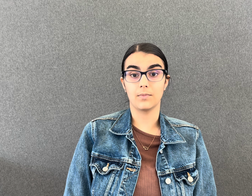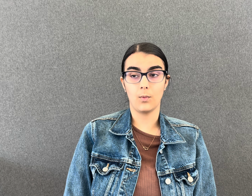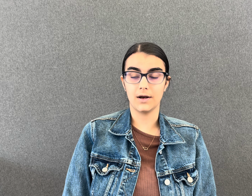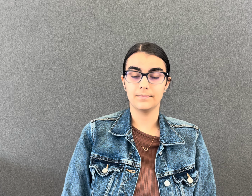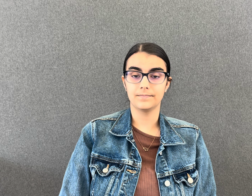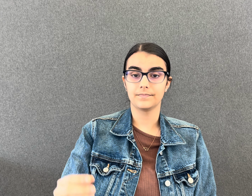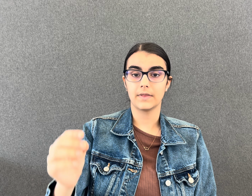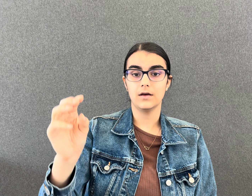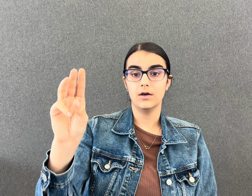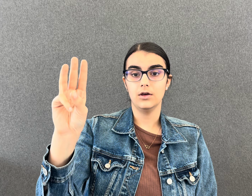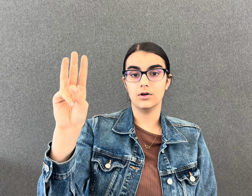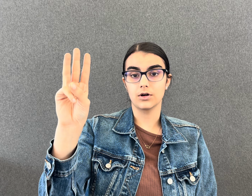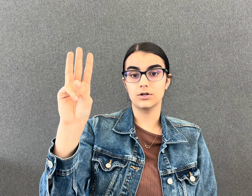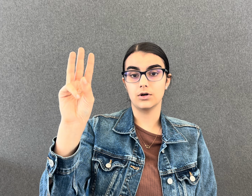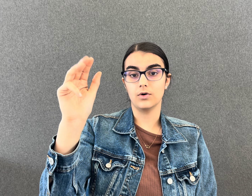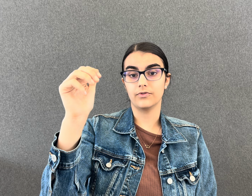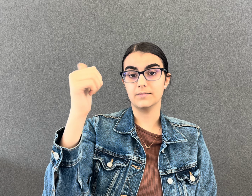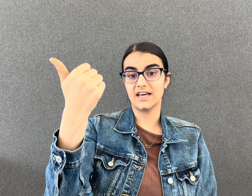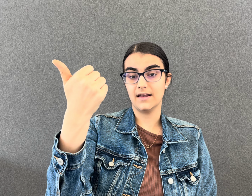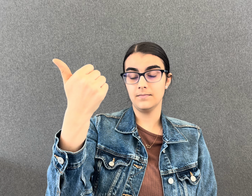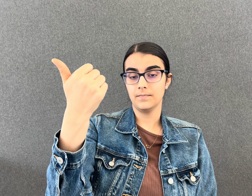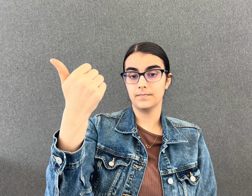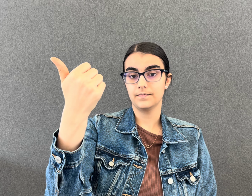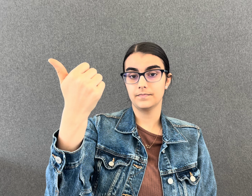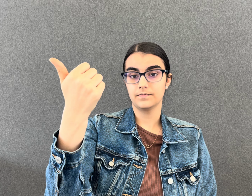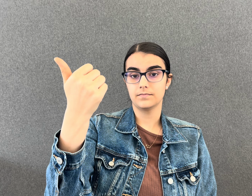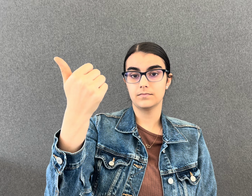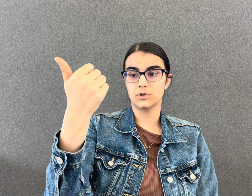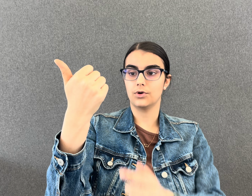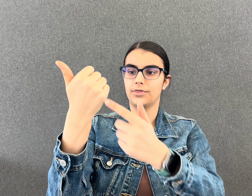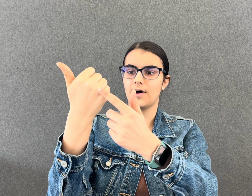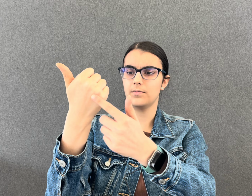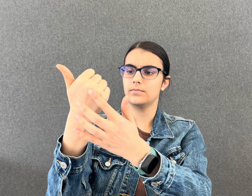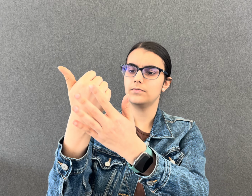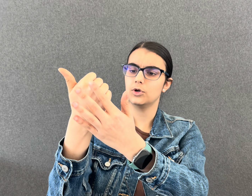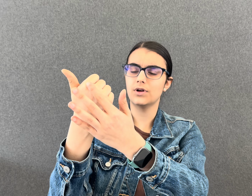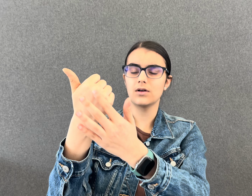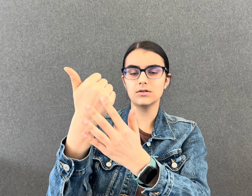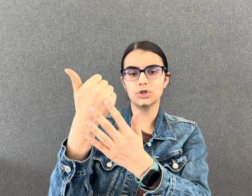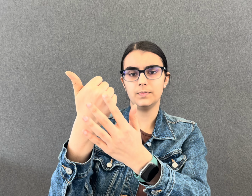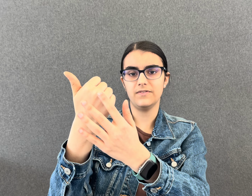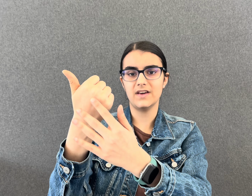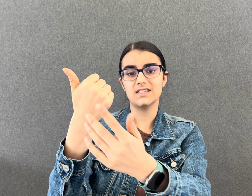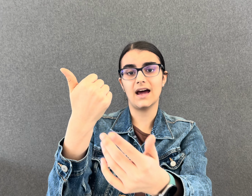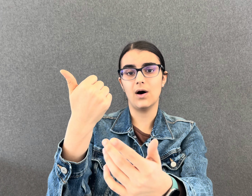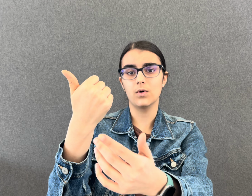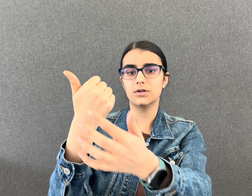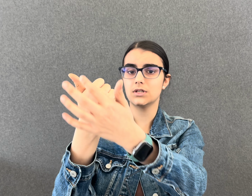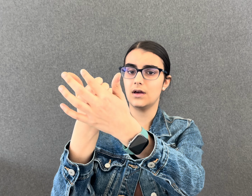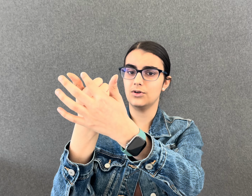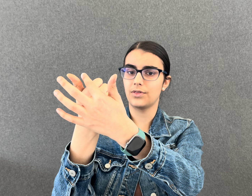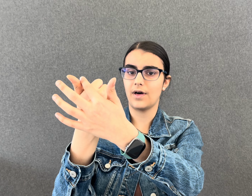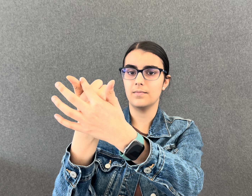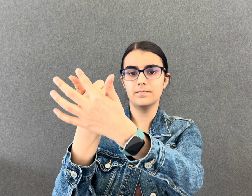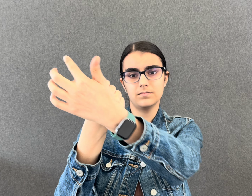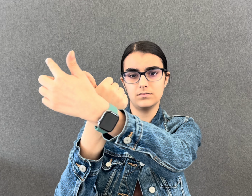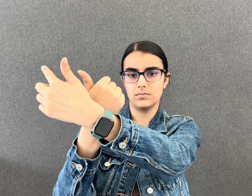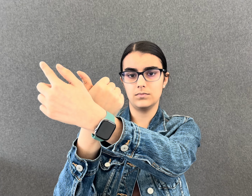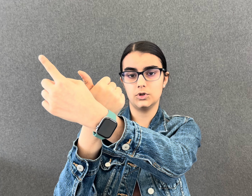1, you're gonna go from 10. So your knuckles should be facing outwards and your thumb should be